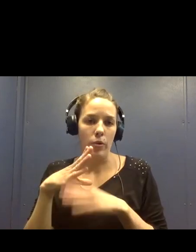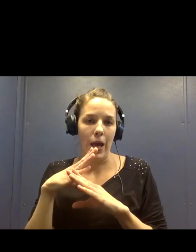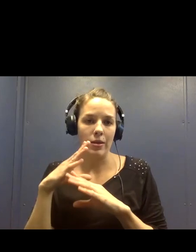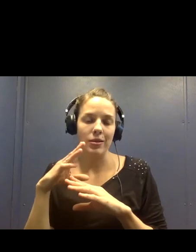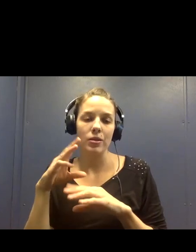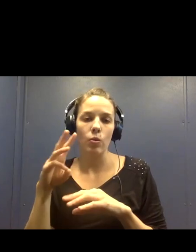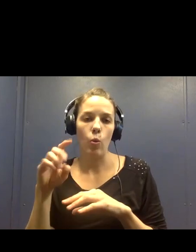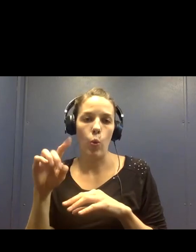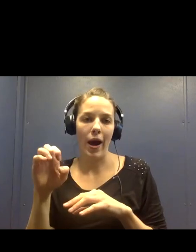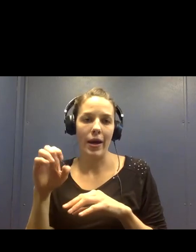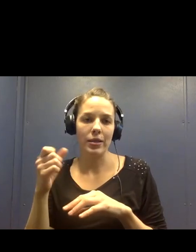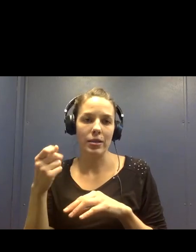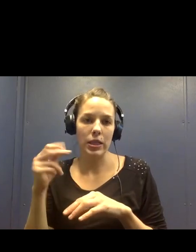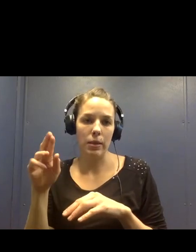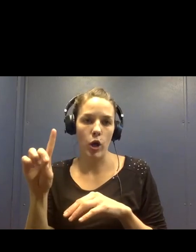widespread